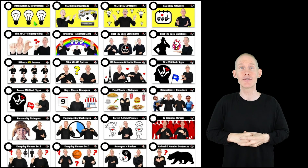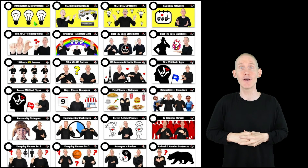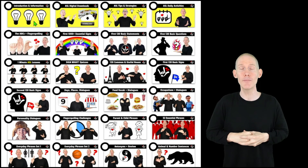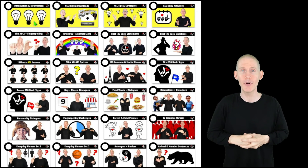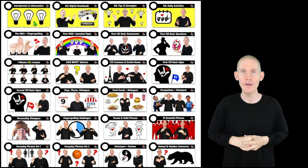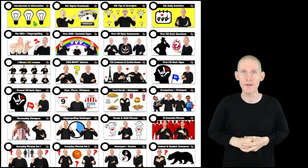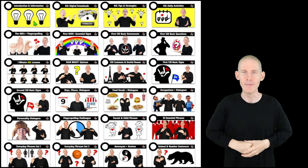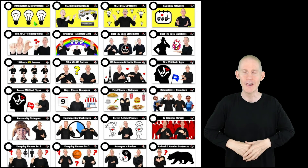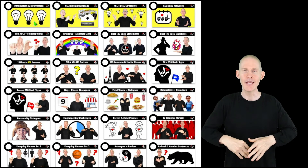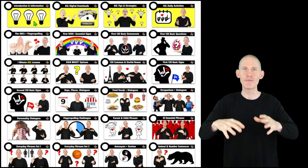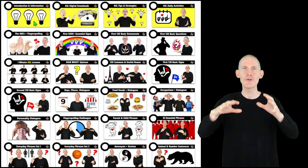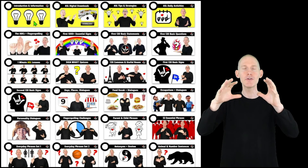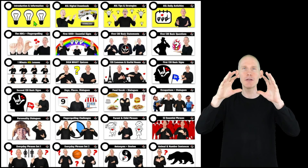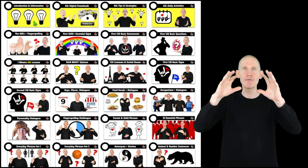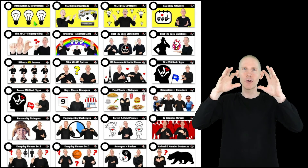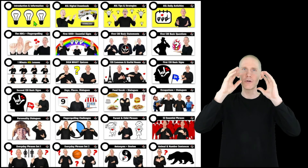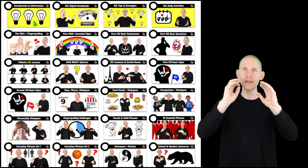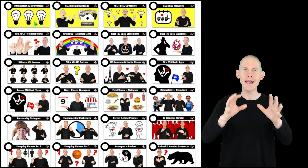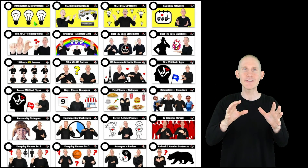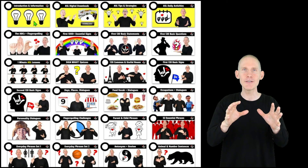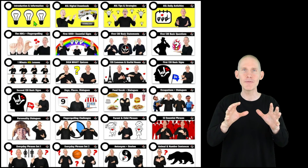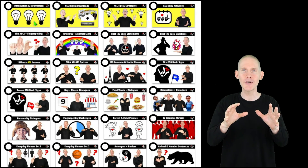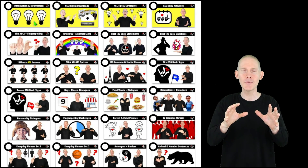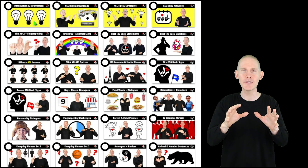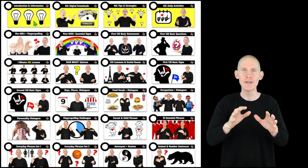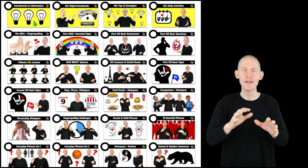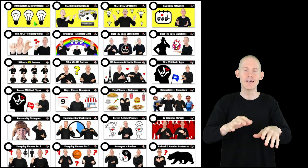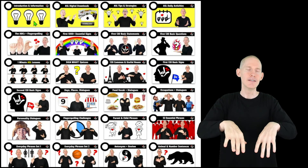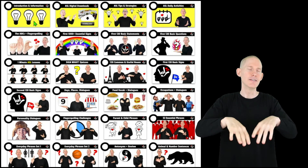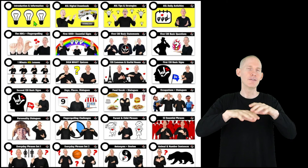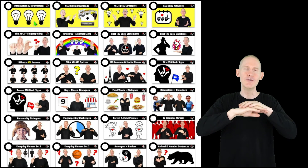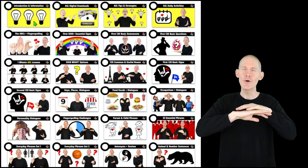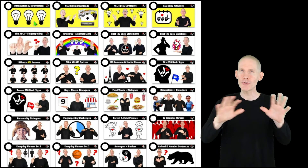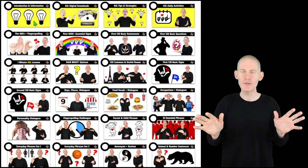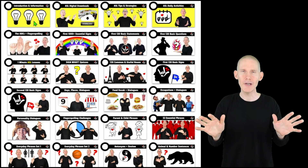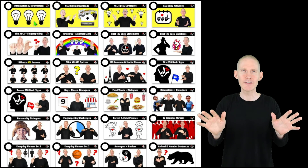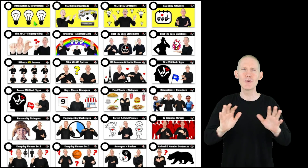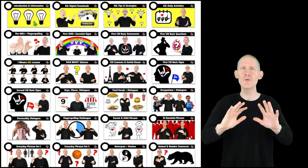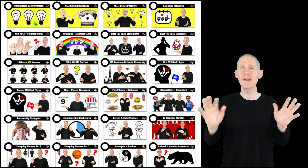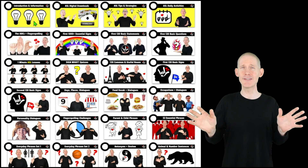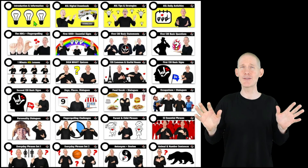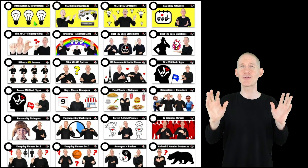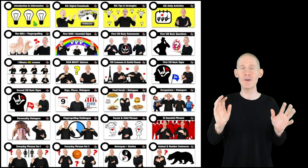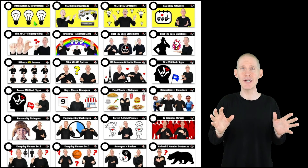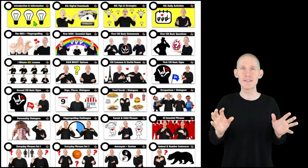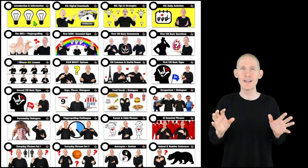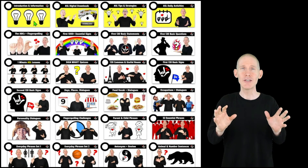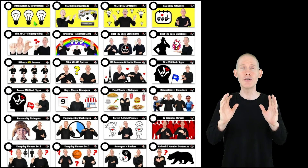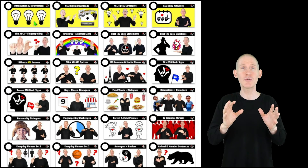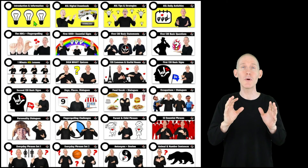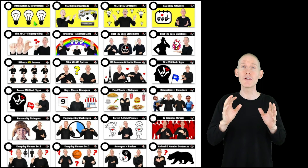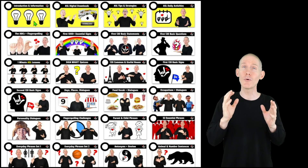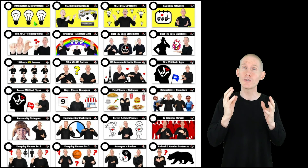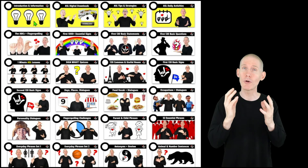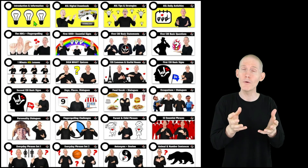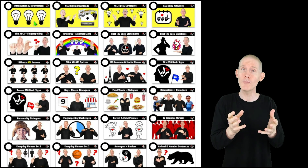ASL bundle. If you're looking for a relaxed environment, no stress, who needs the stress? You just want to go at your own